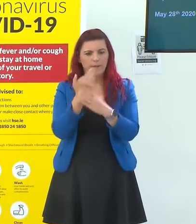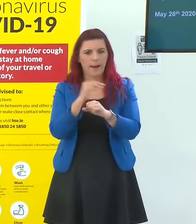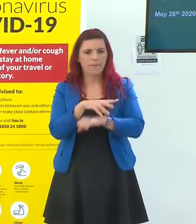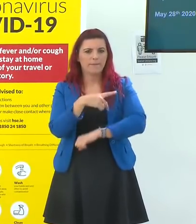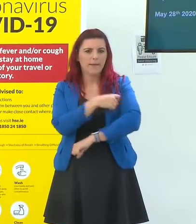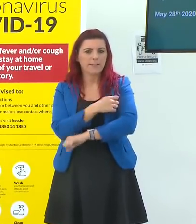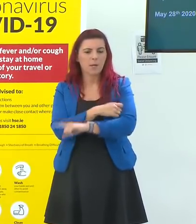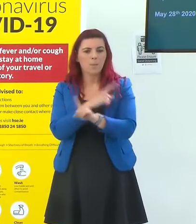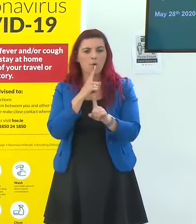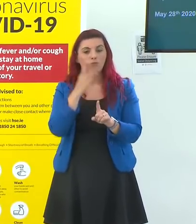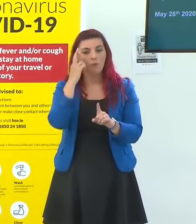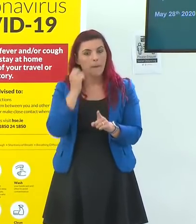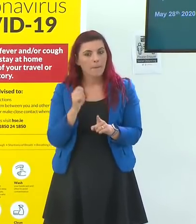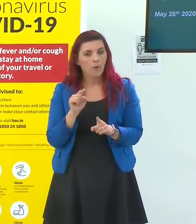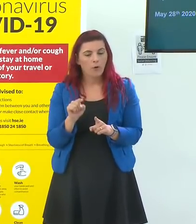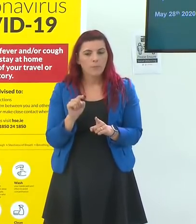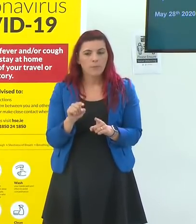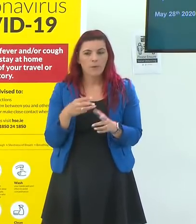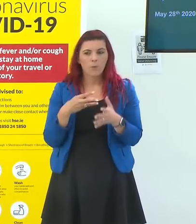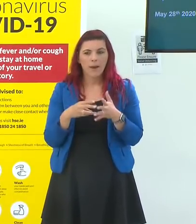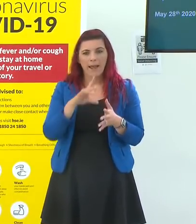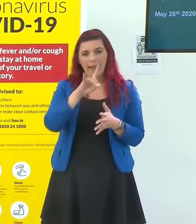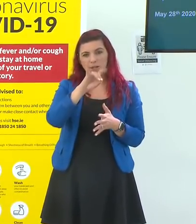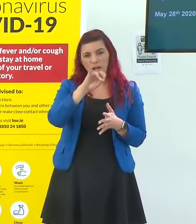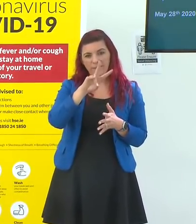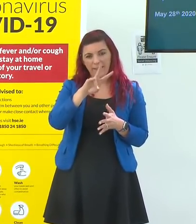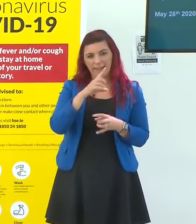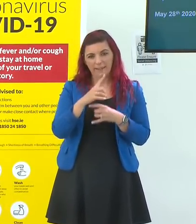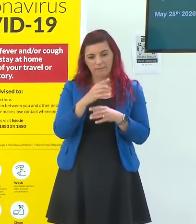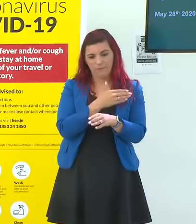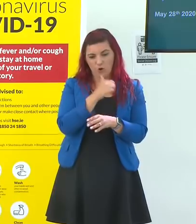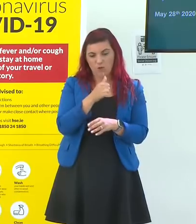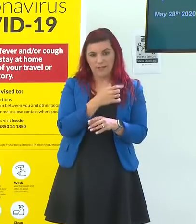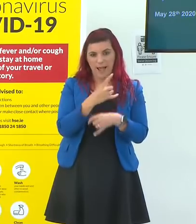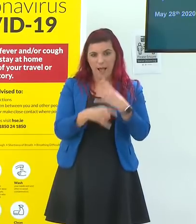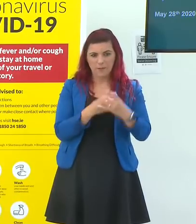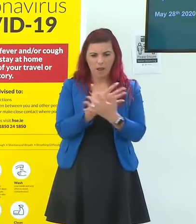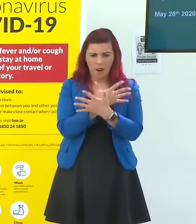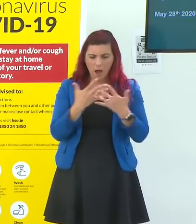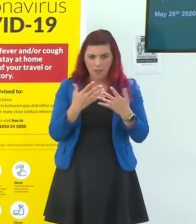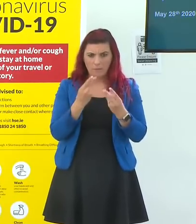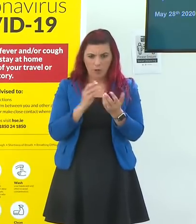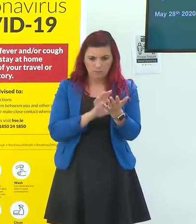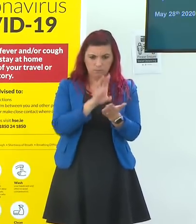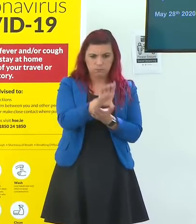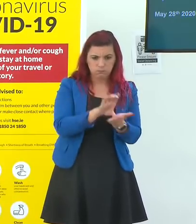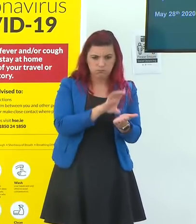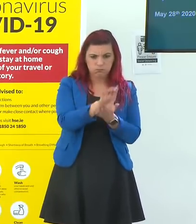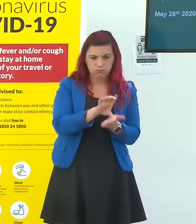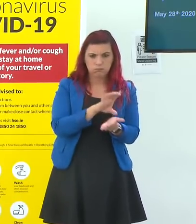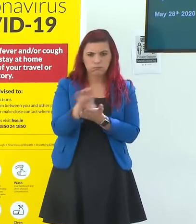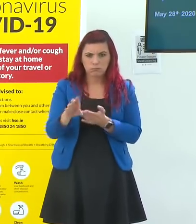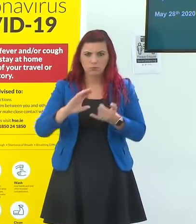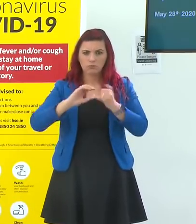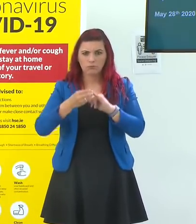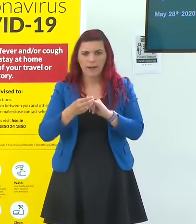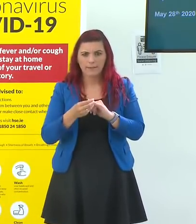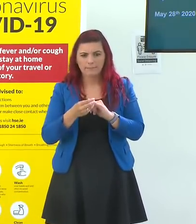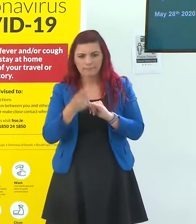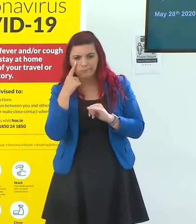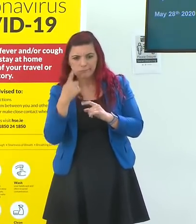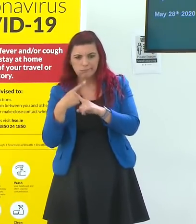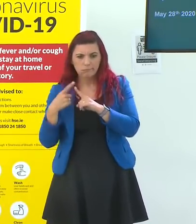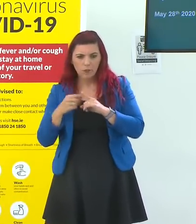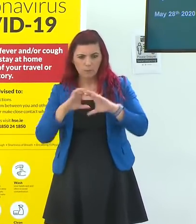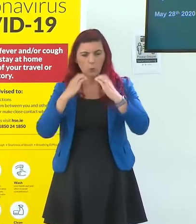Just bear in mind that when HIV came out, there was huge investment and the collective intelligence of the scientific community